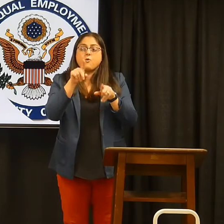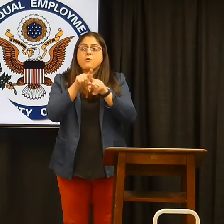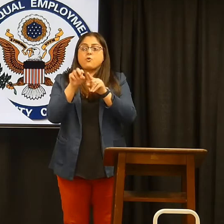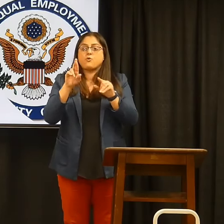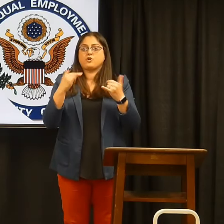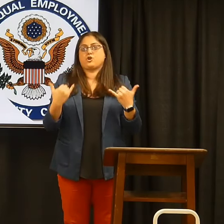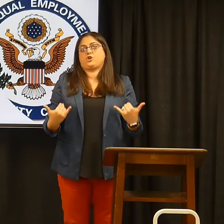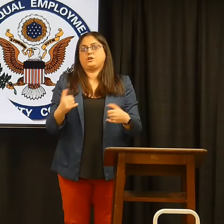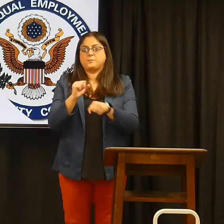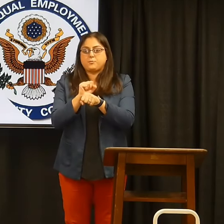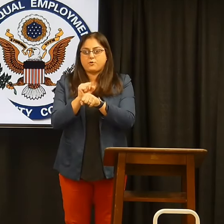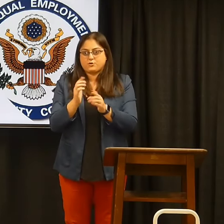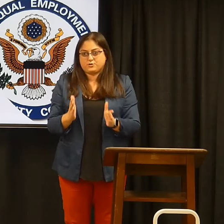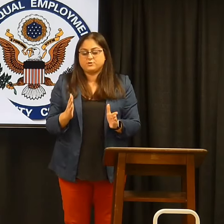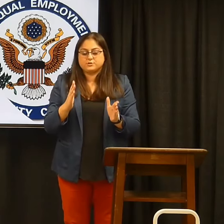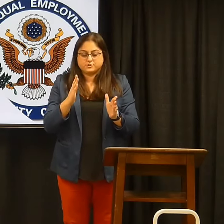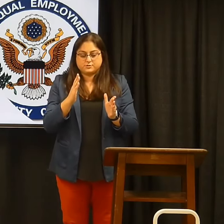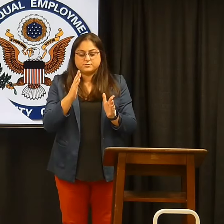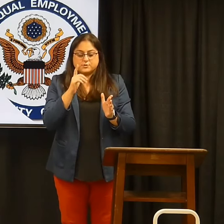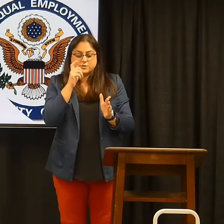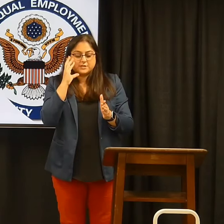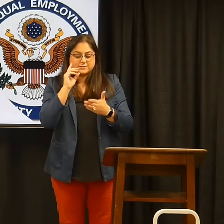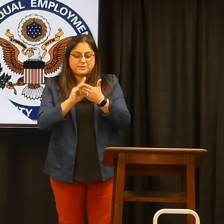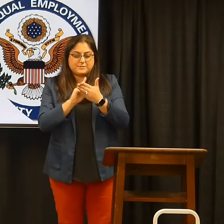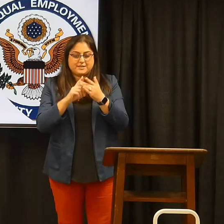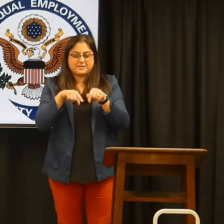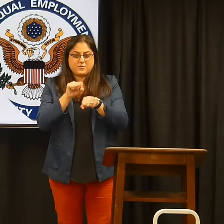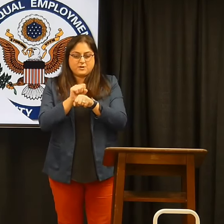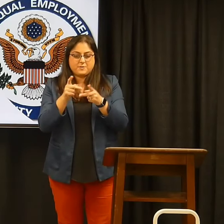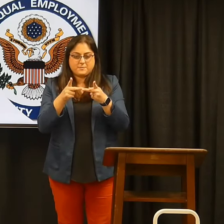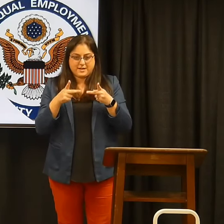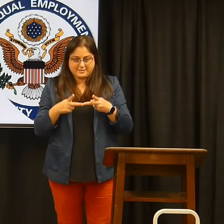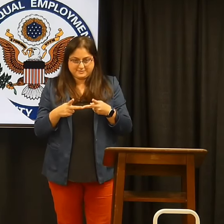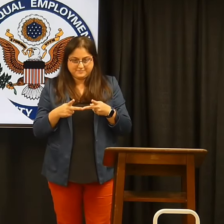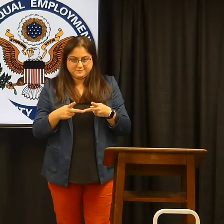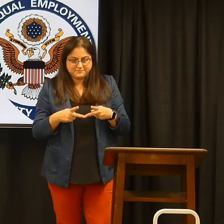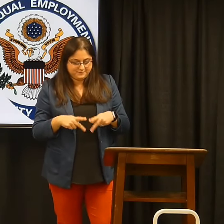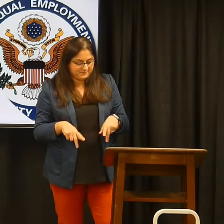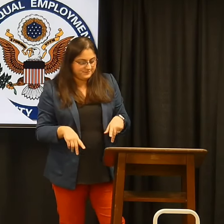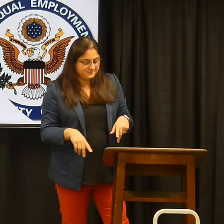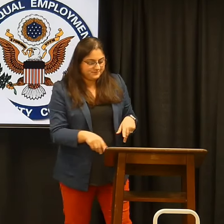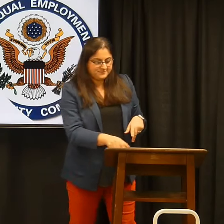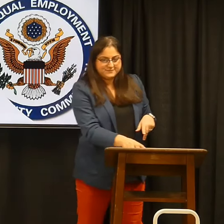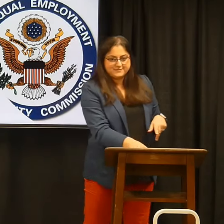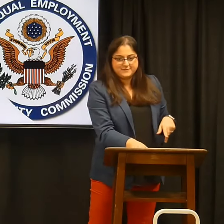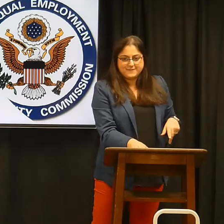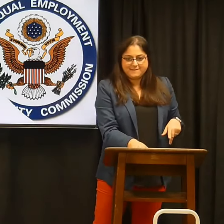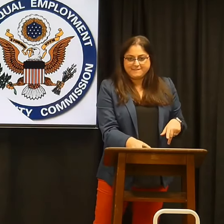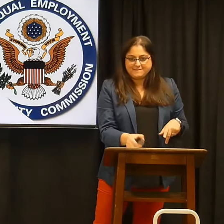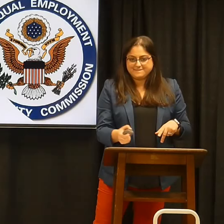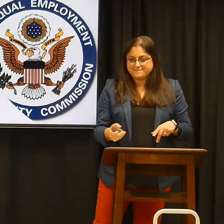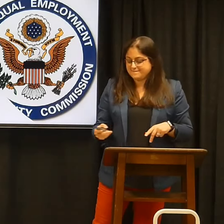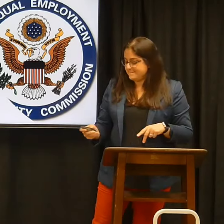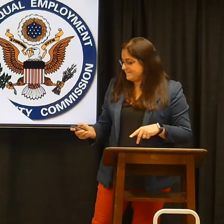discriminatory for any reason, right? And so I'm sure for anyone who's experienced discrimination in the workplace knows what I'm talking about